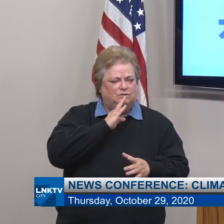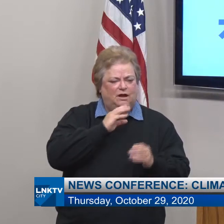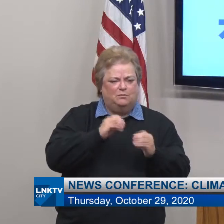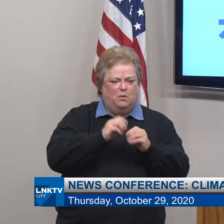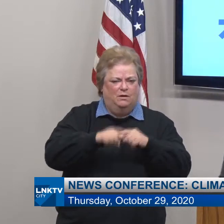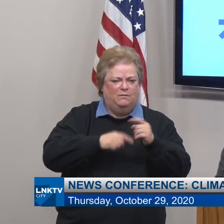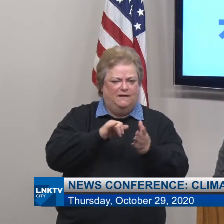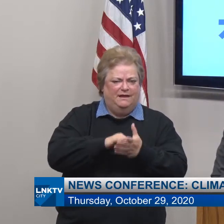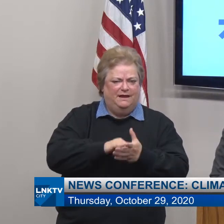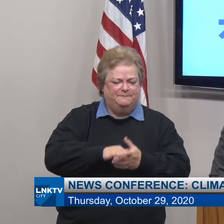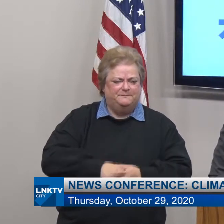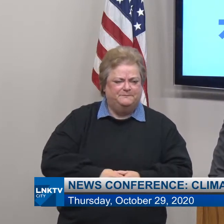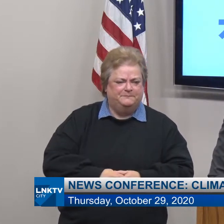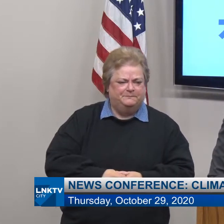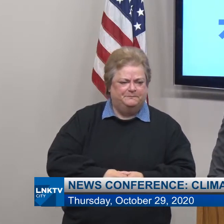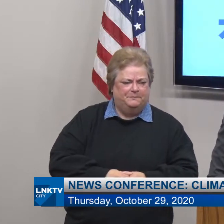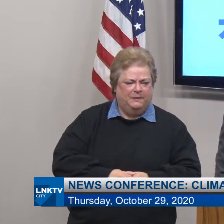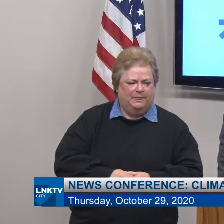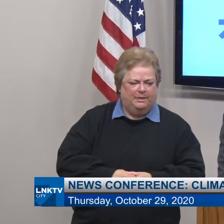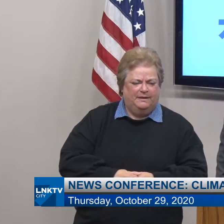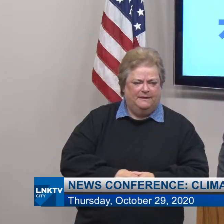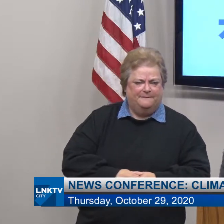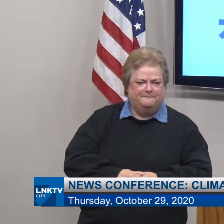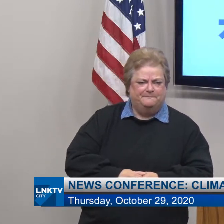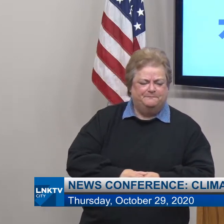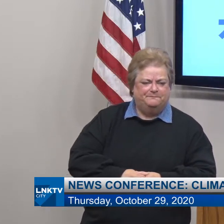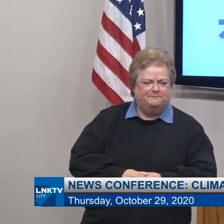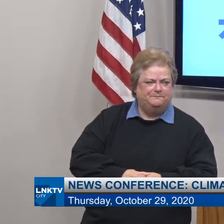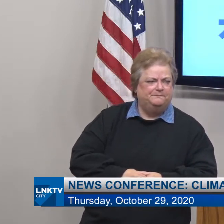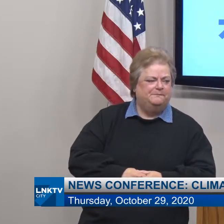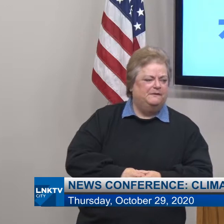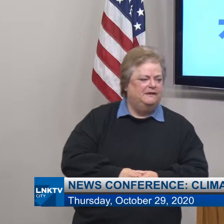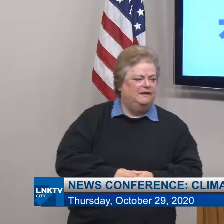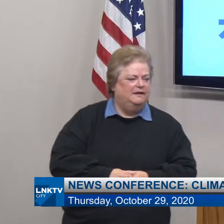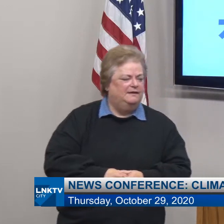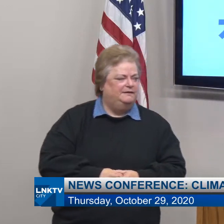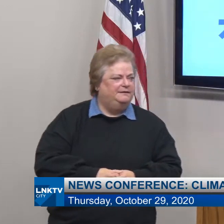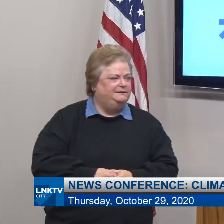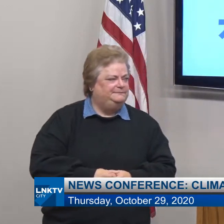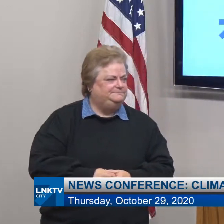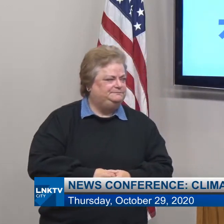about that net reduction that we posed as a challenge to our public.